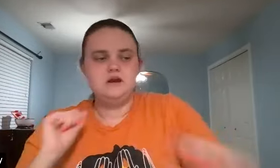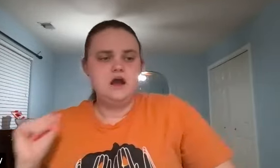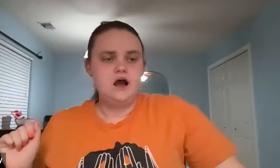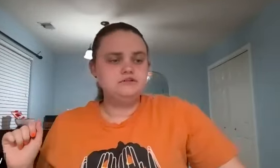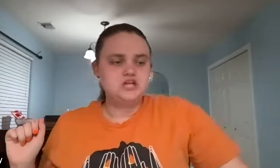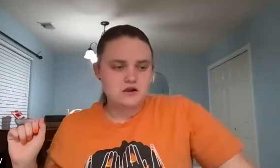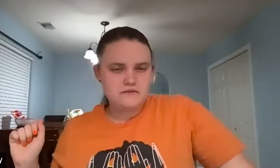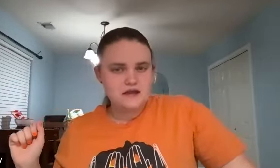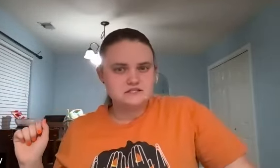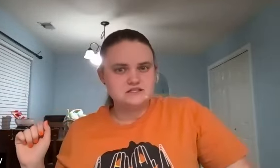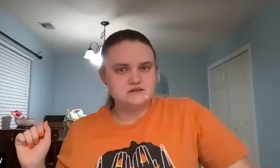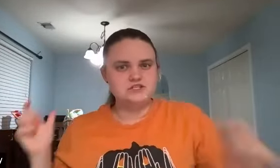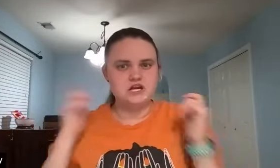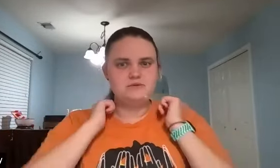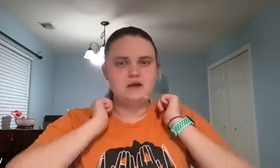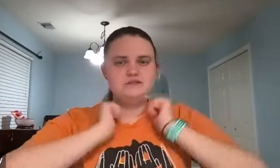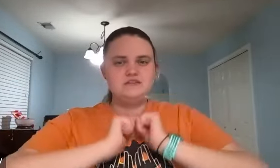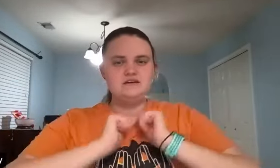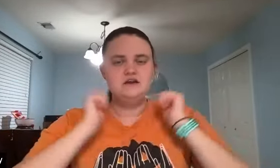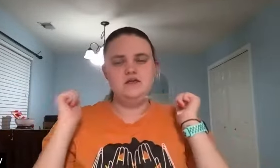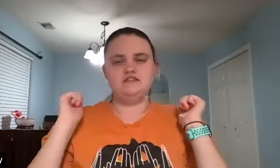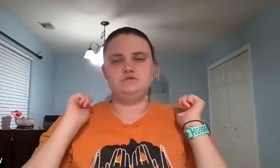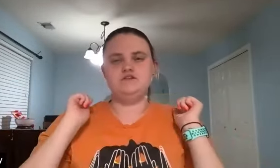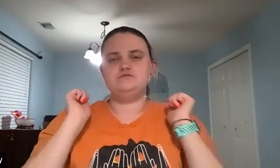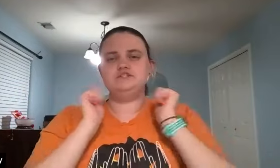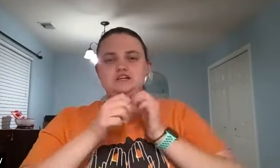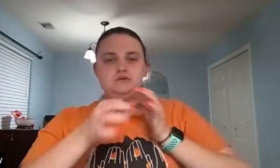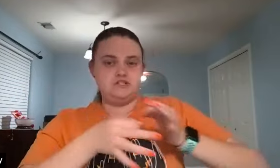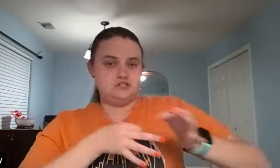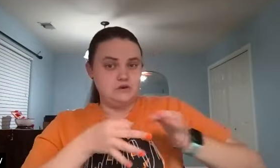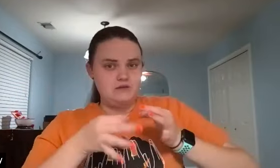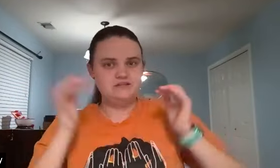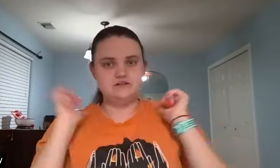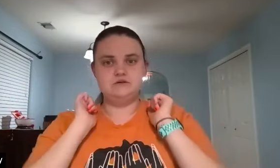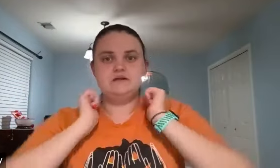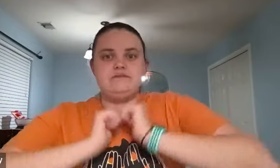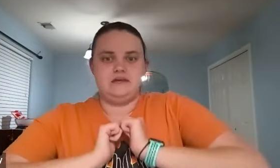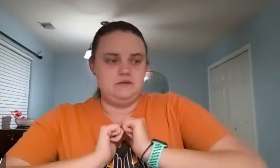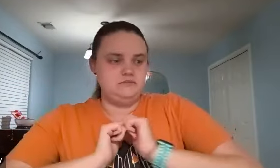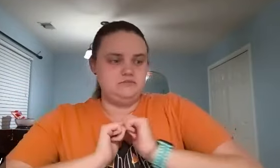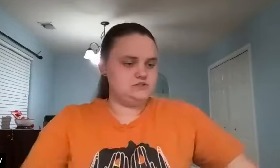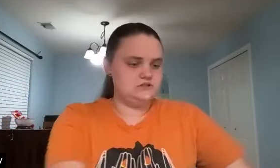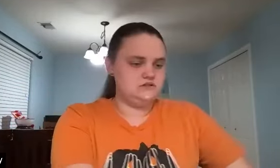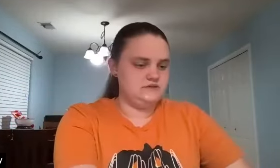I will check on that just to double check, but I would think that's one of those ones like you would describe it. So you do like the cape motion. Let me see.